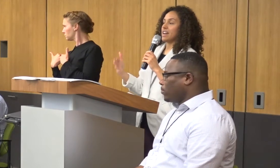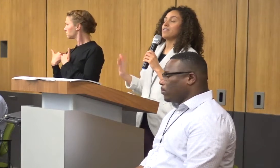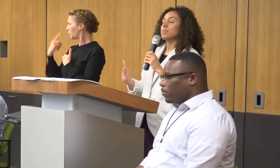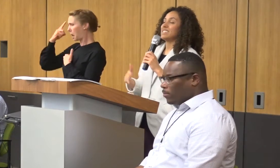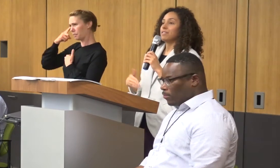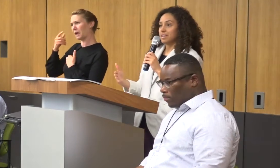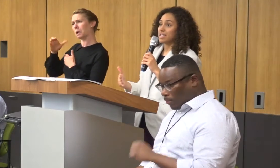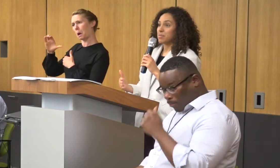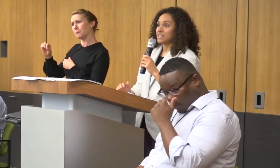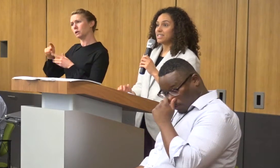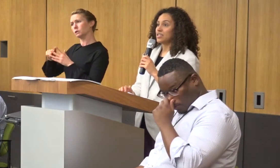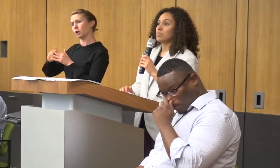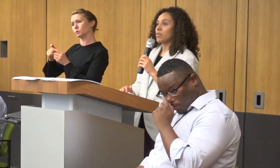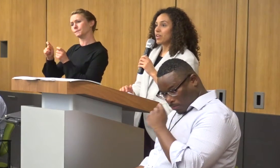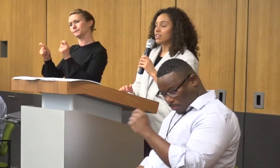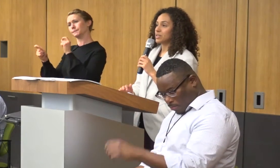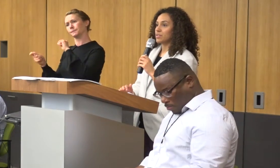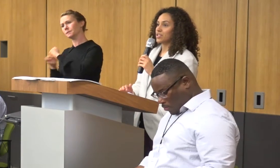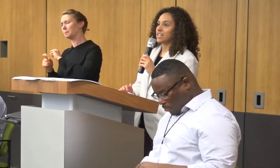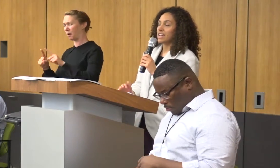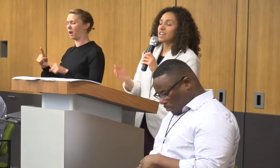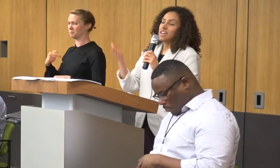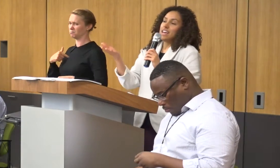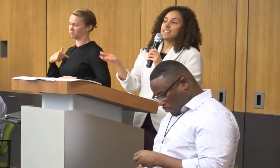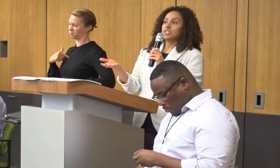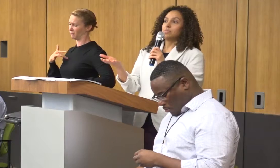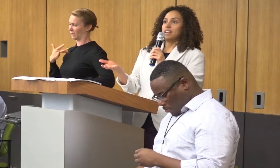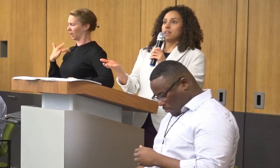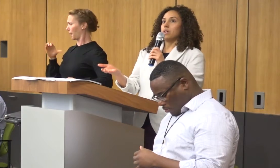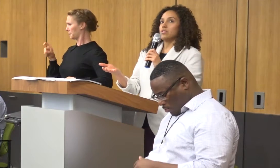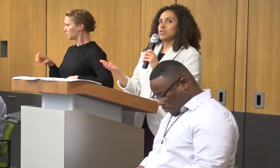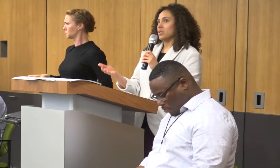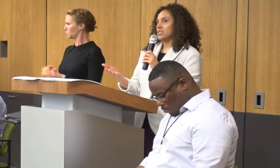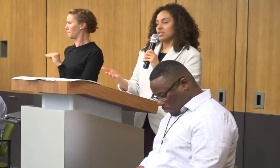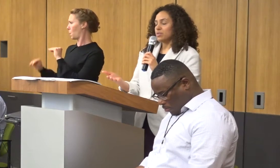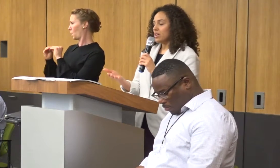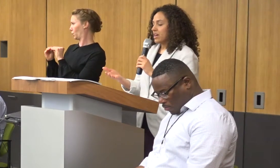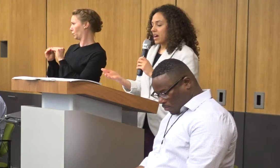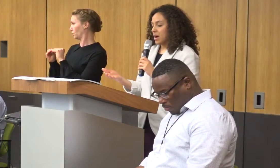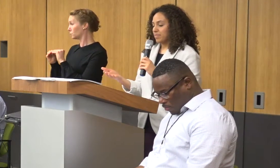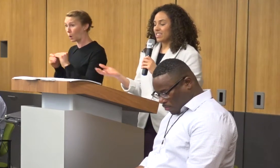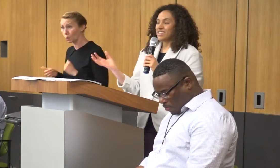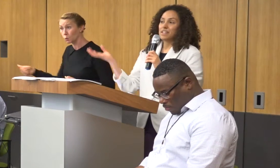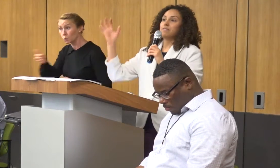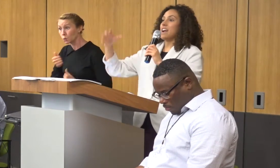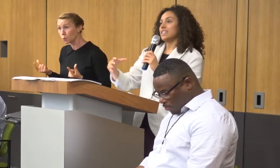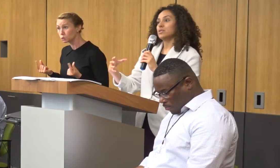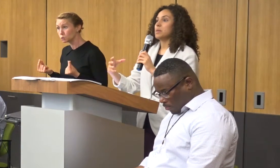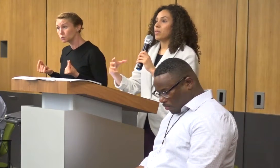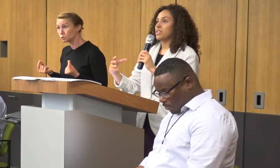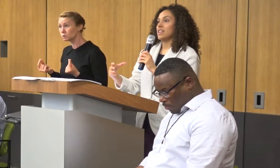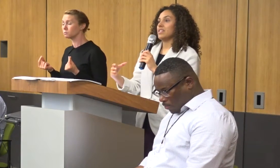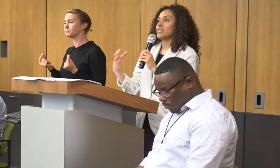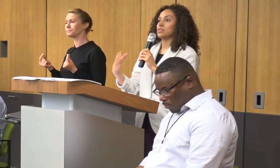make that effort, but I definitely think companies need to do more in terms of understanding. And then in terms of I think what you can do, like finding